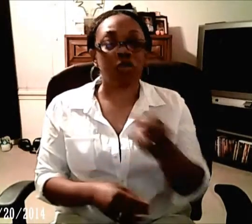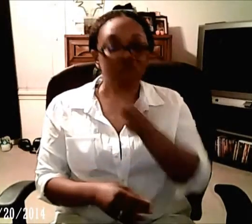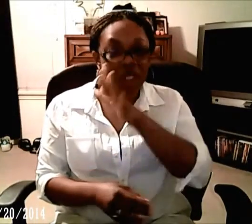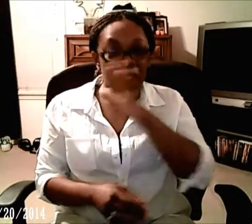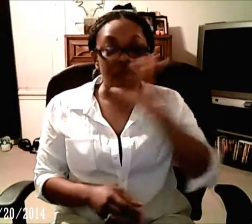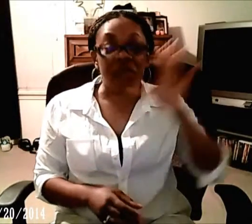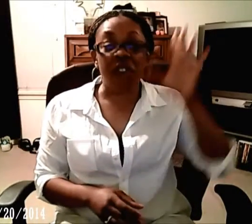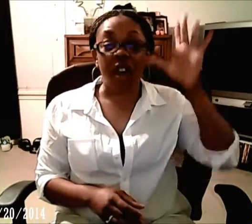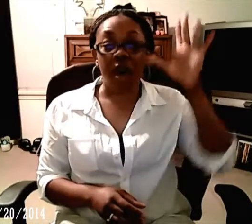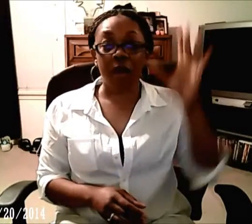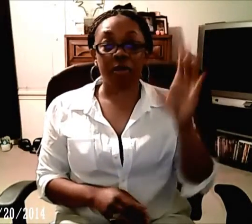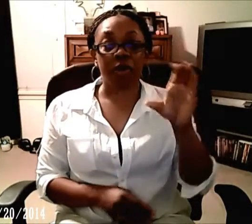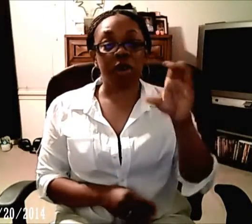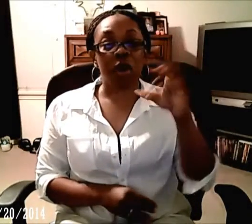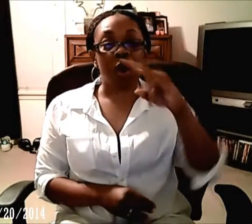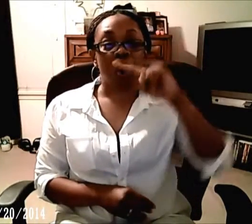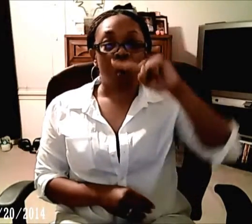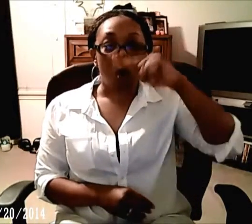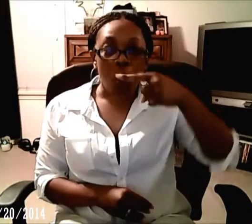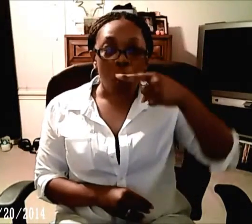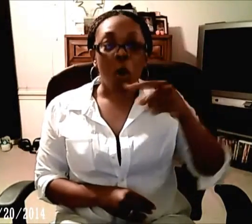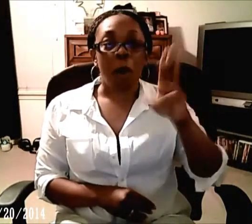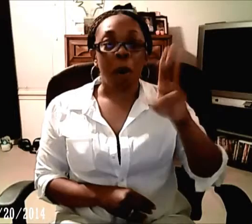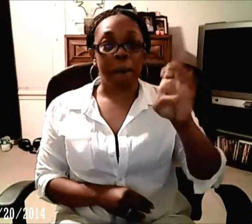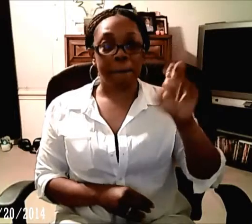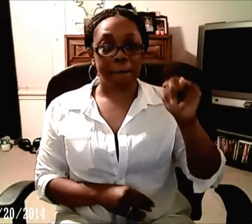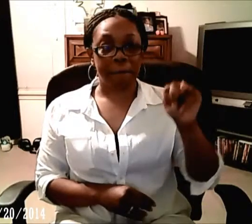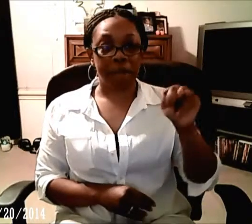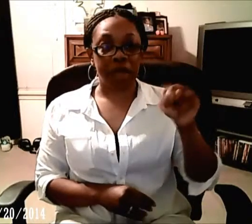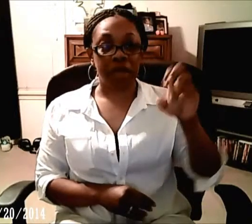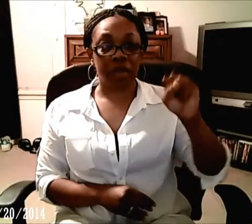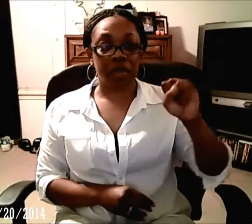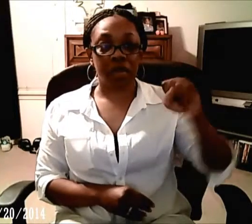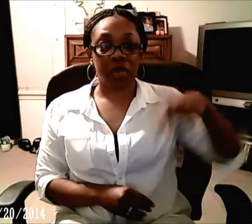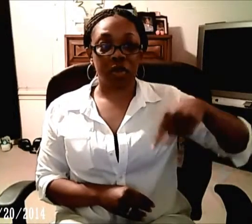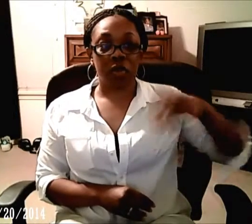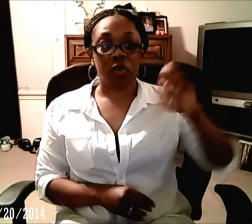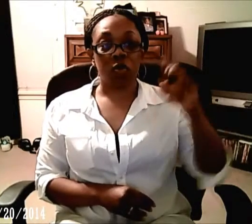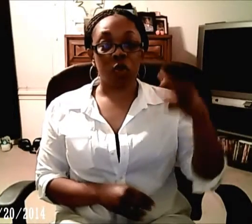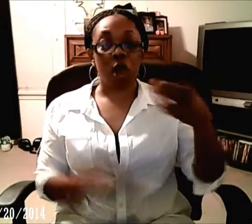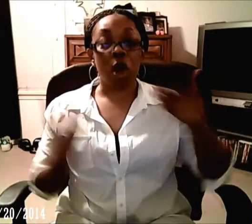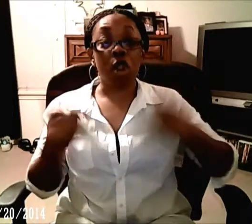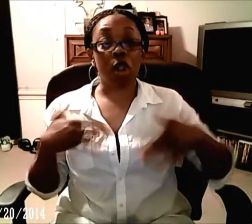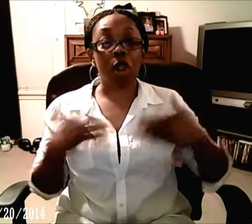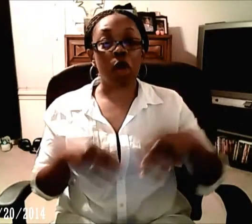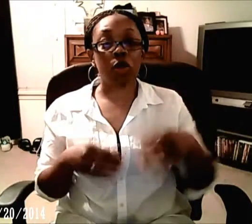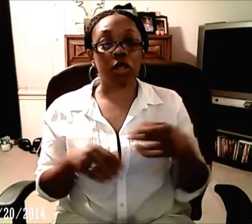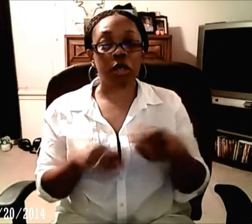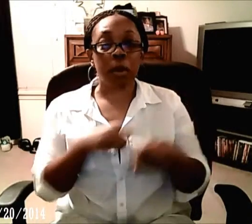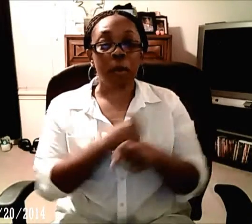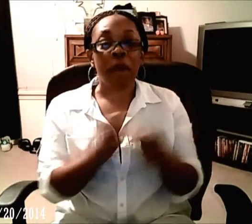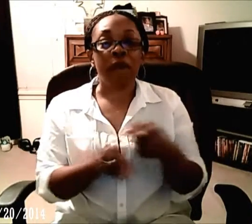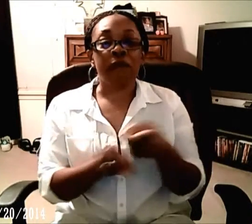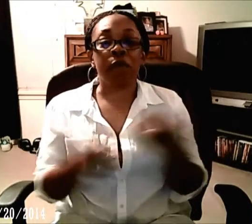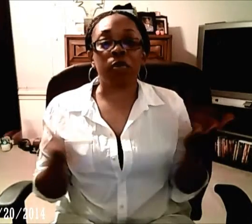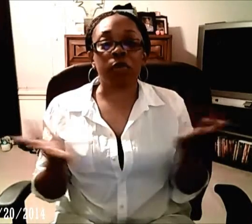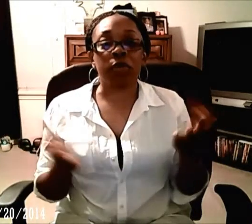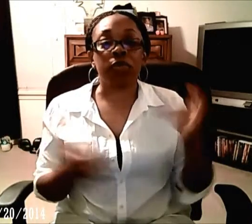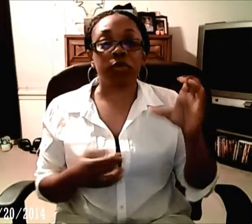squash, the three sisters. And they actually wear cotton clothes. The Lakota is a favorite of a